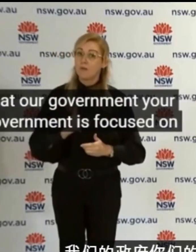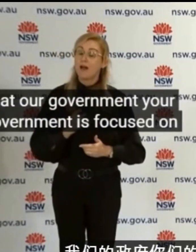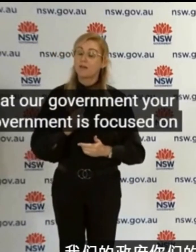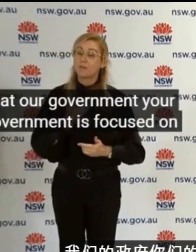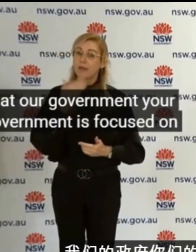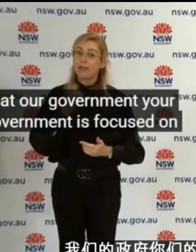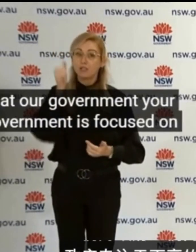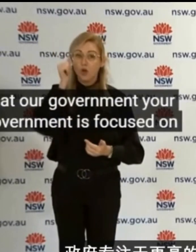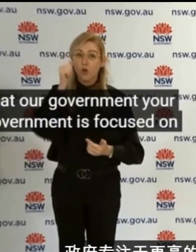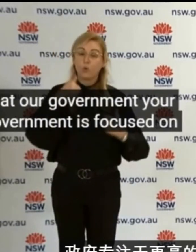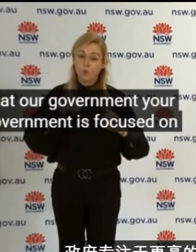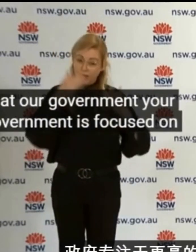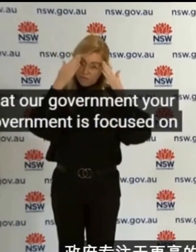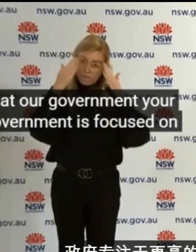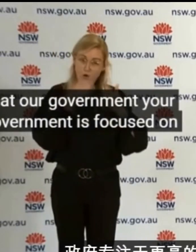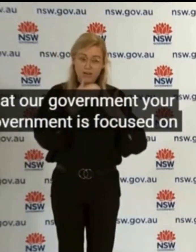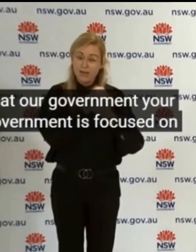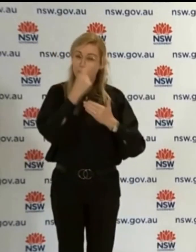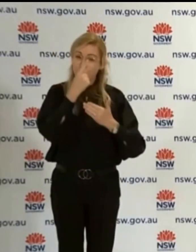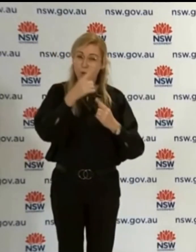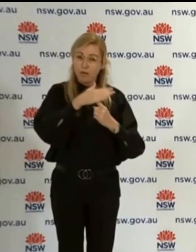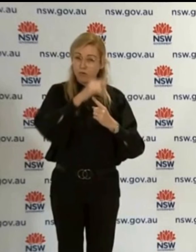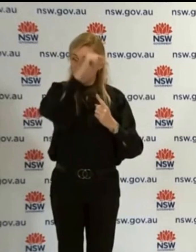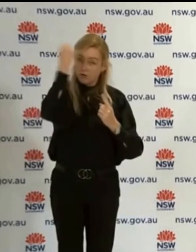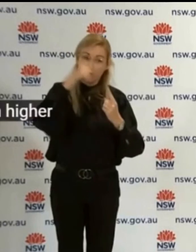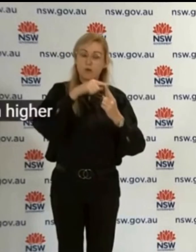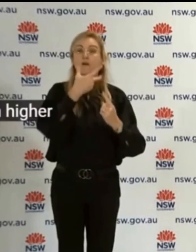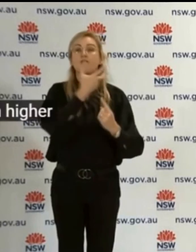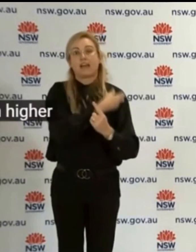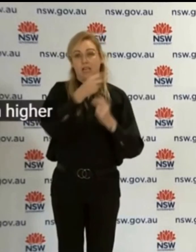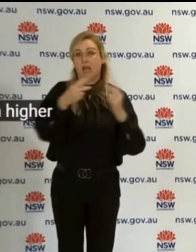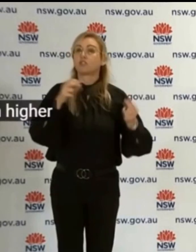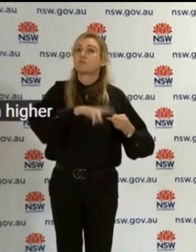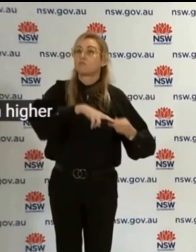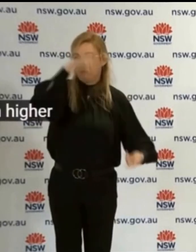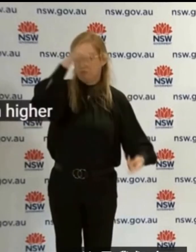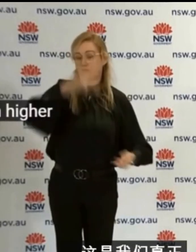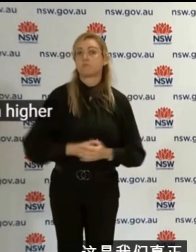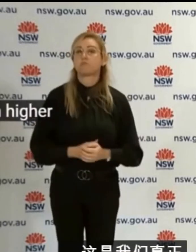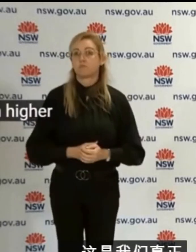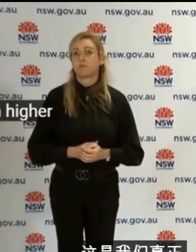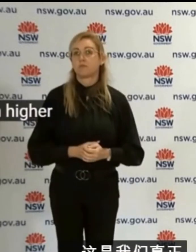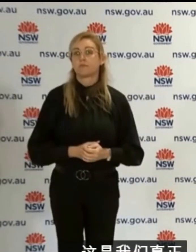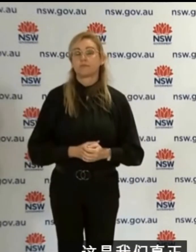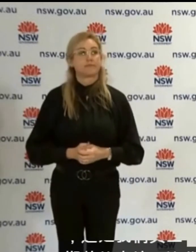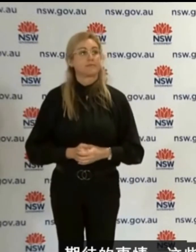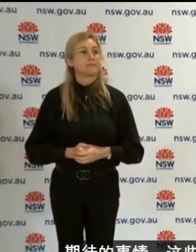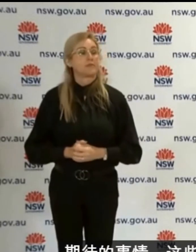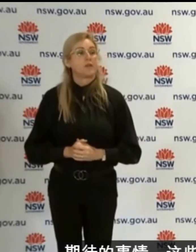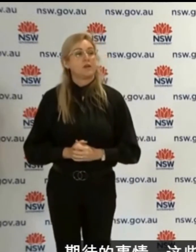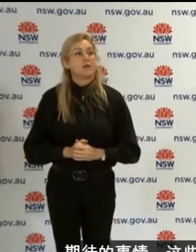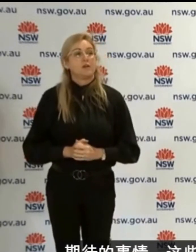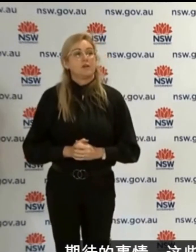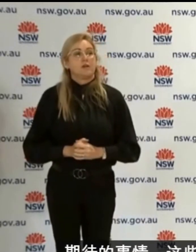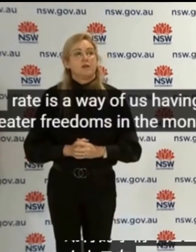higher vaccination rates as a way of us having greater freedoms in the month of September. And that is something that we're really looking forward to. Those additional freedoms